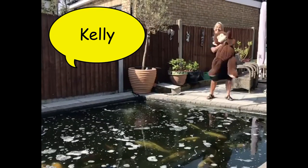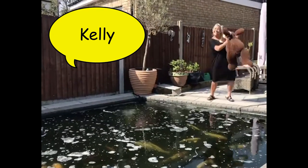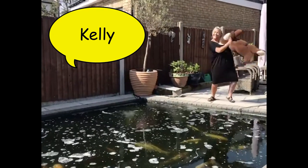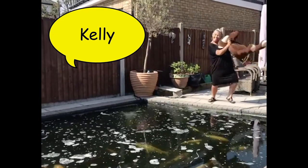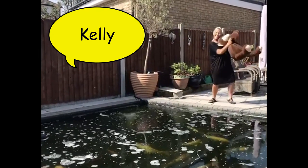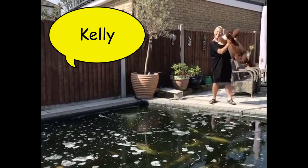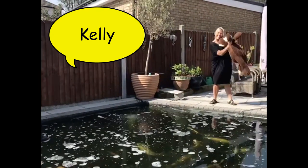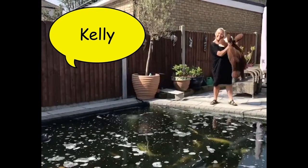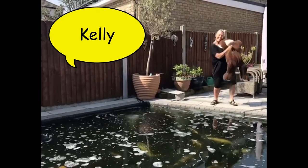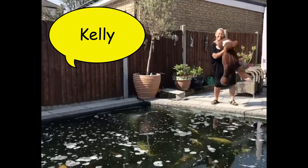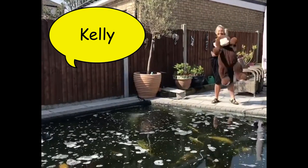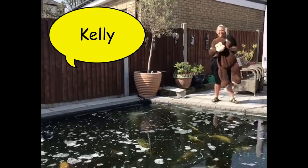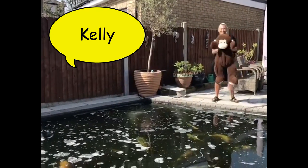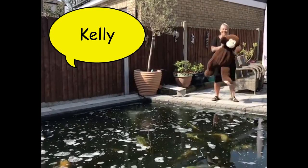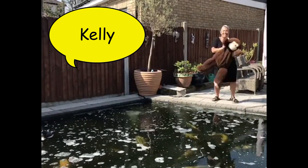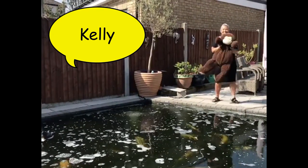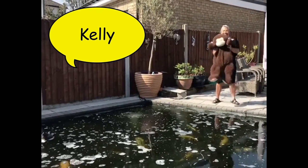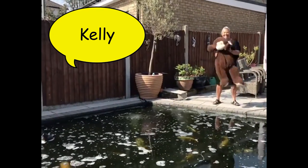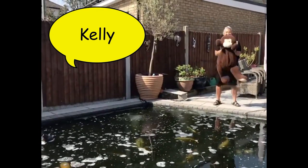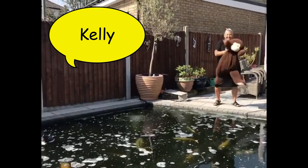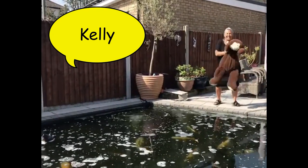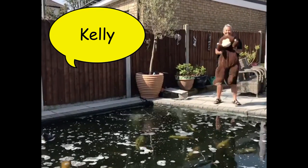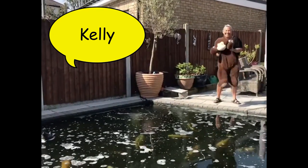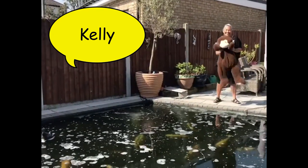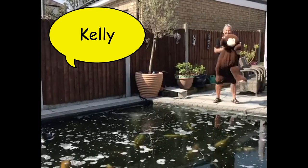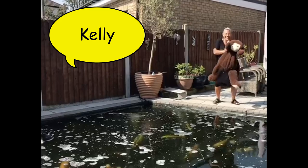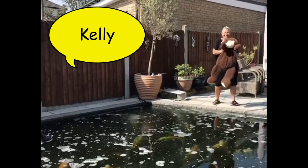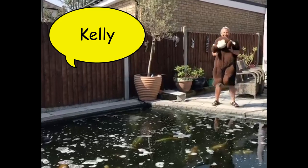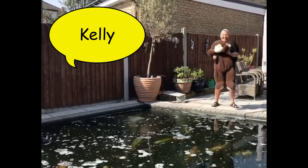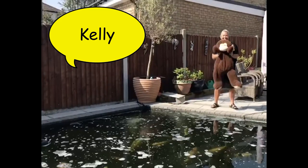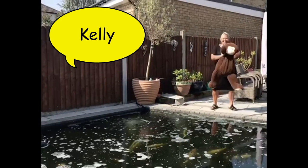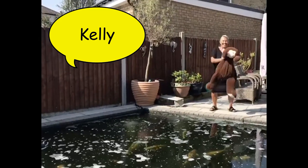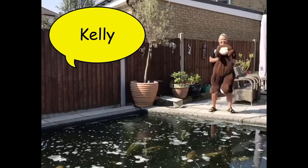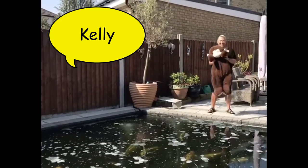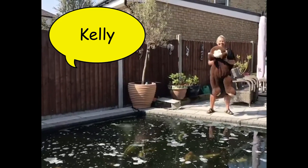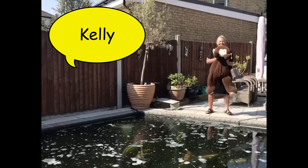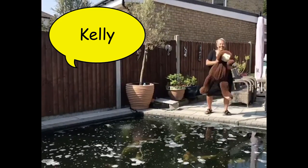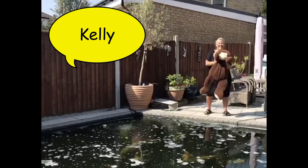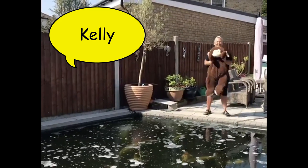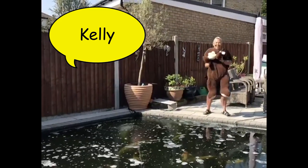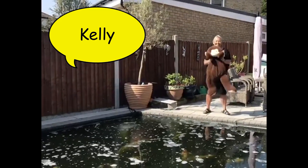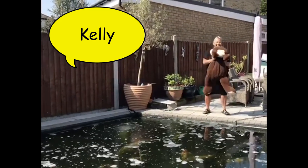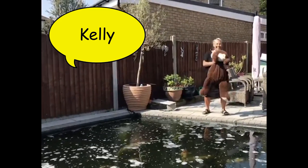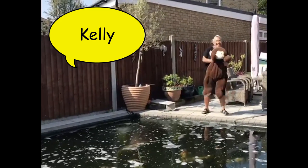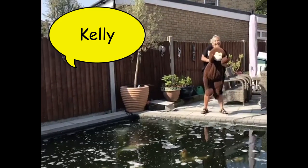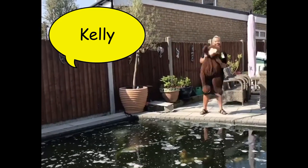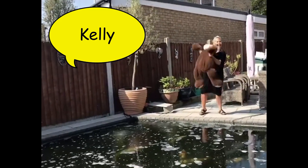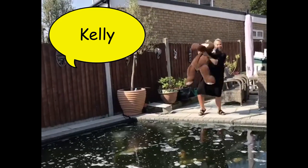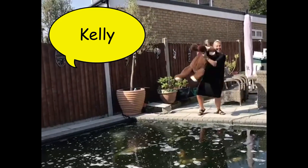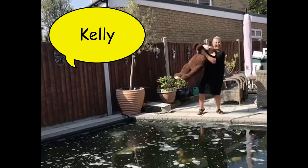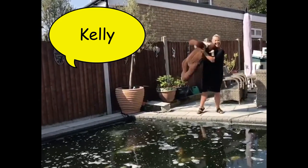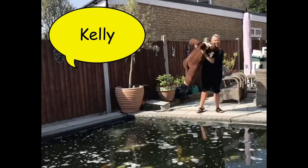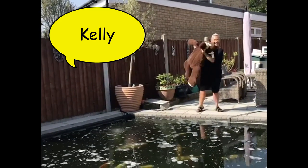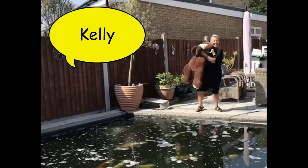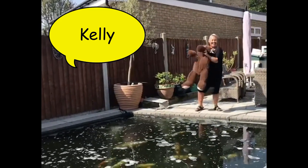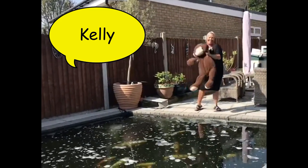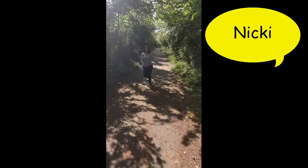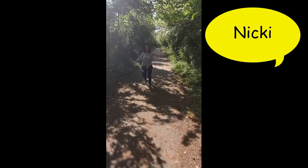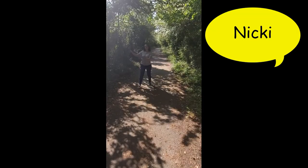No offense to you, don't waste your time Here's why Because I'm happy Clap along if